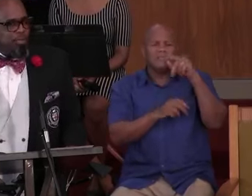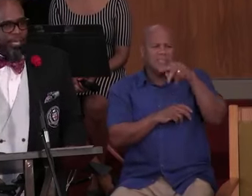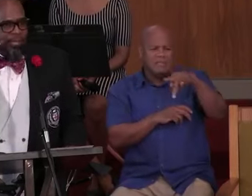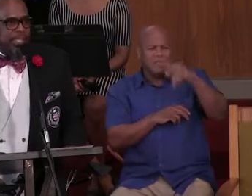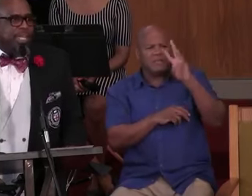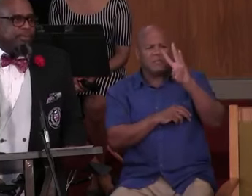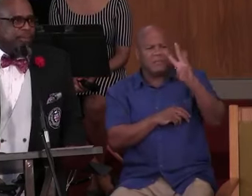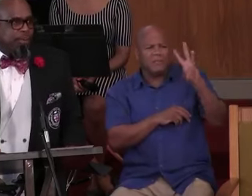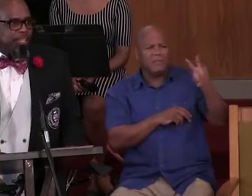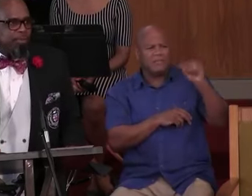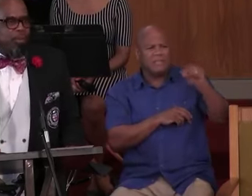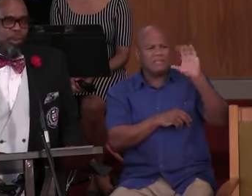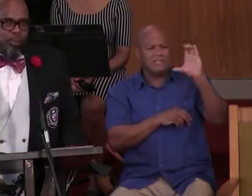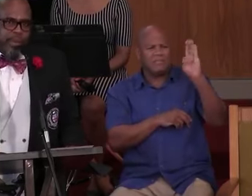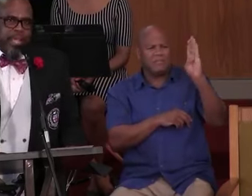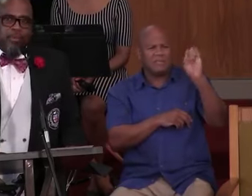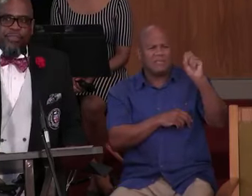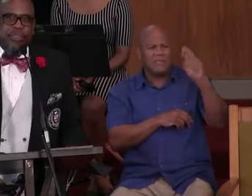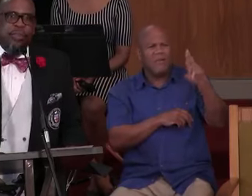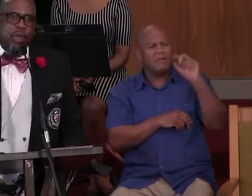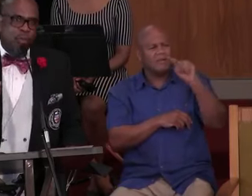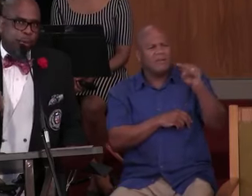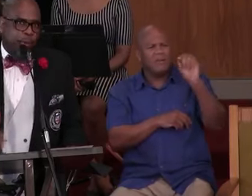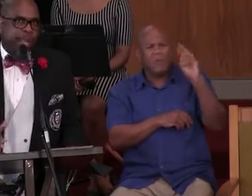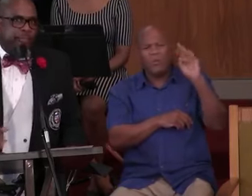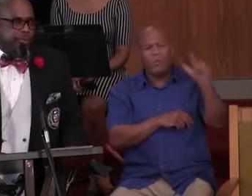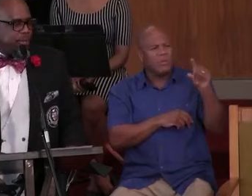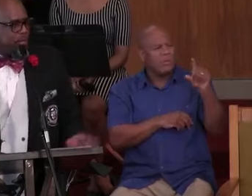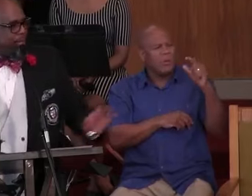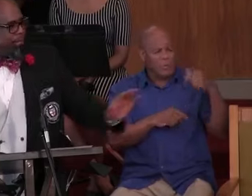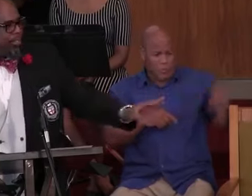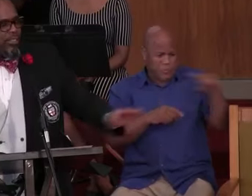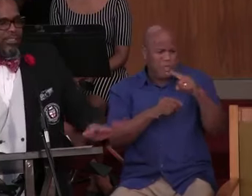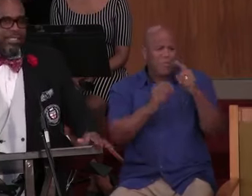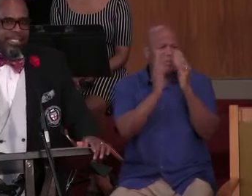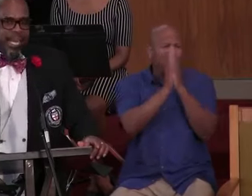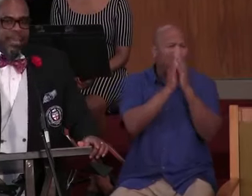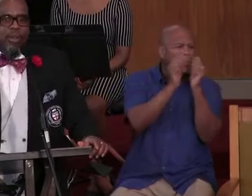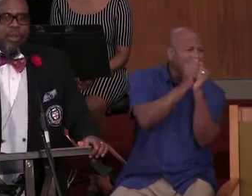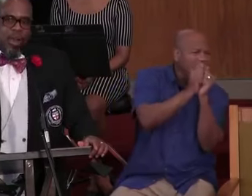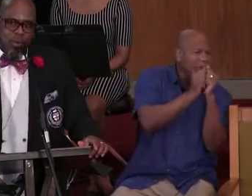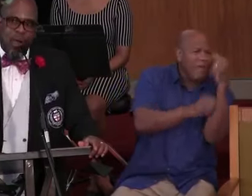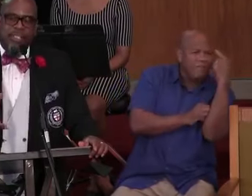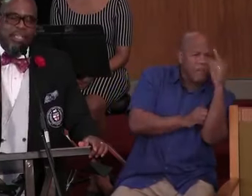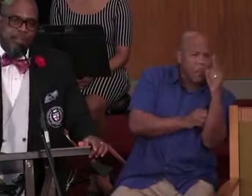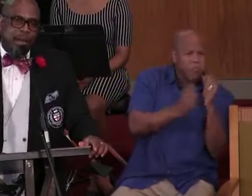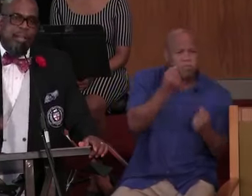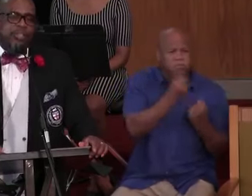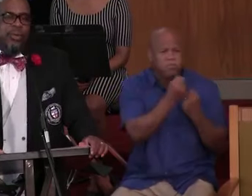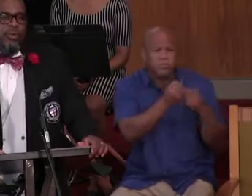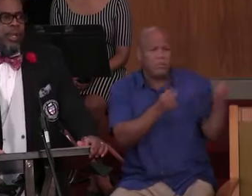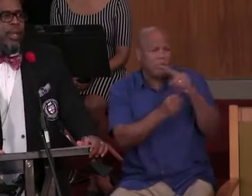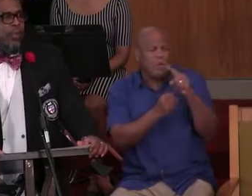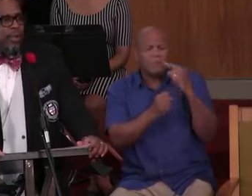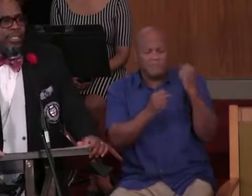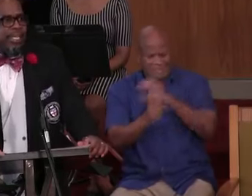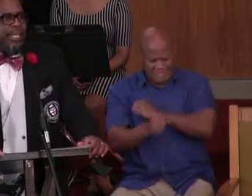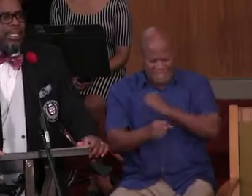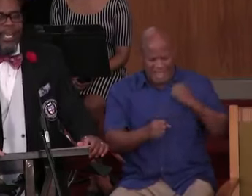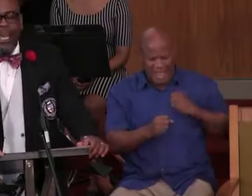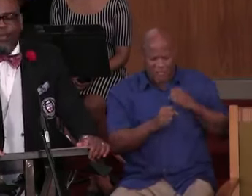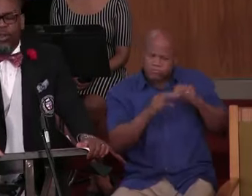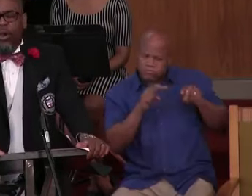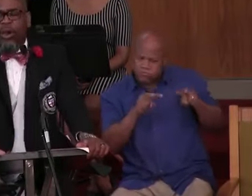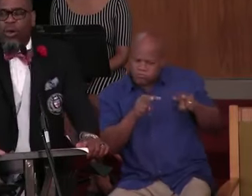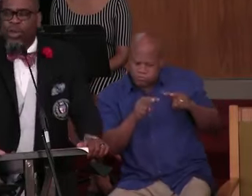www.cbsr.org. You can even leave a voicemail. We're praying with you. We're praying for you. Our ministers and staff are watching and monitoring. We're going to stand